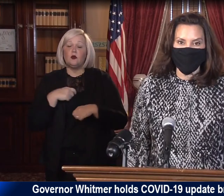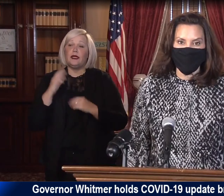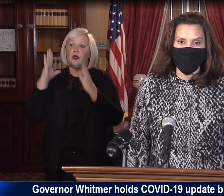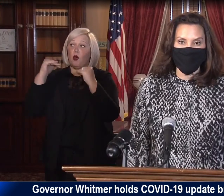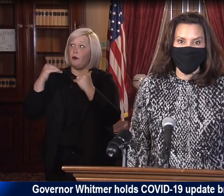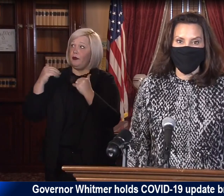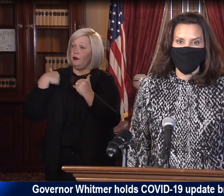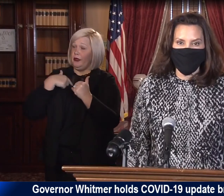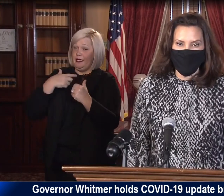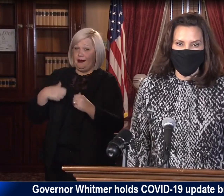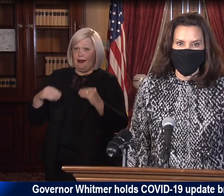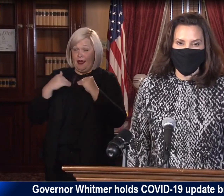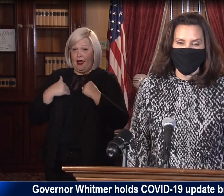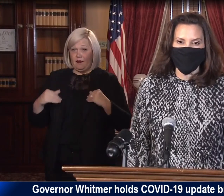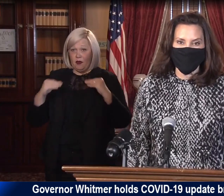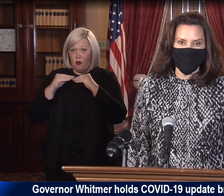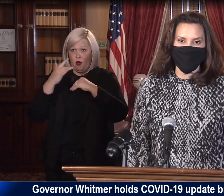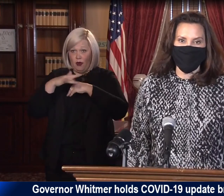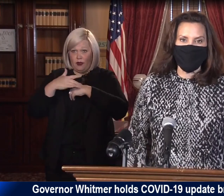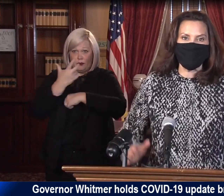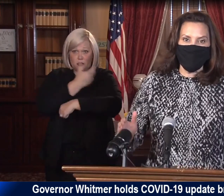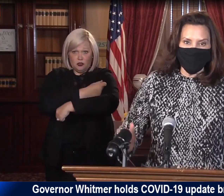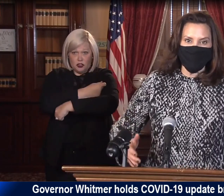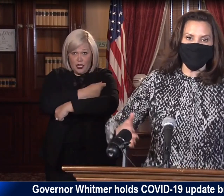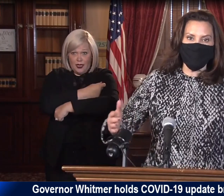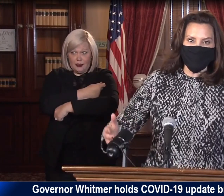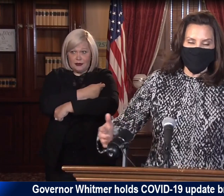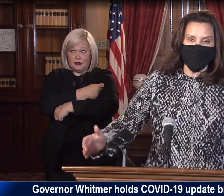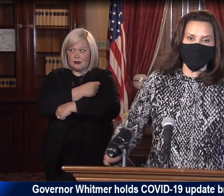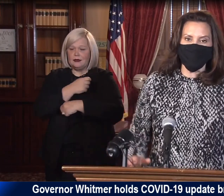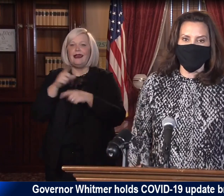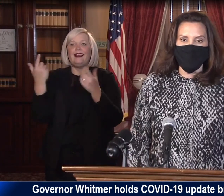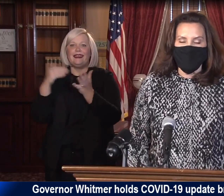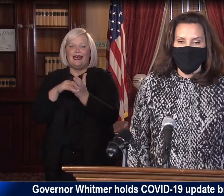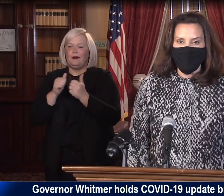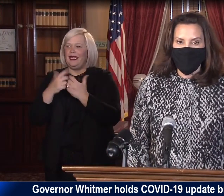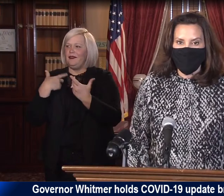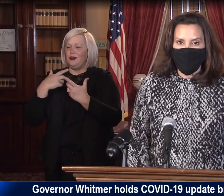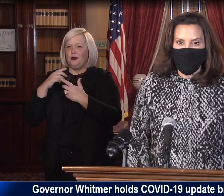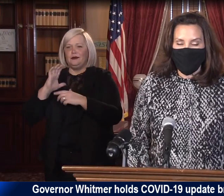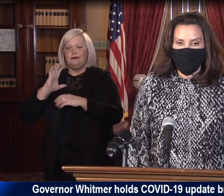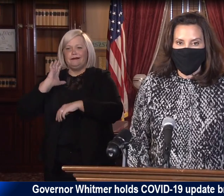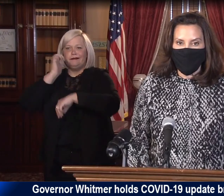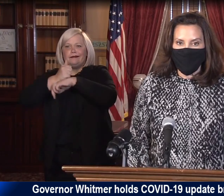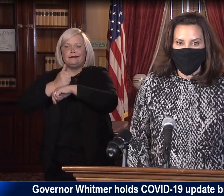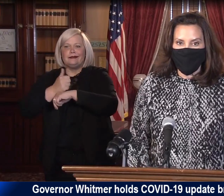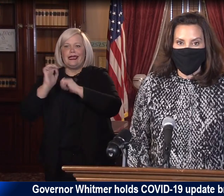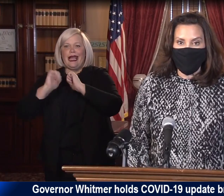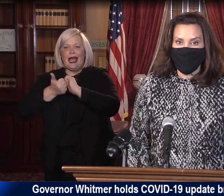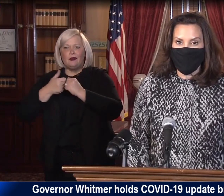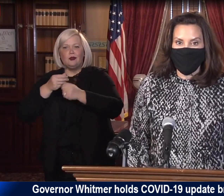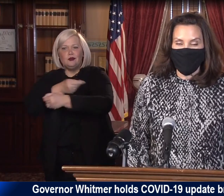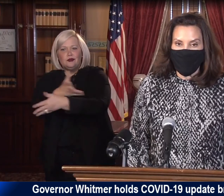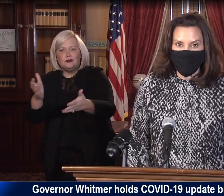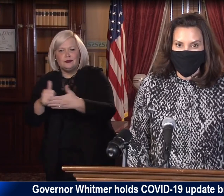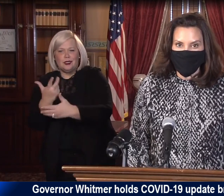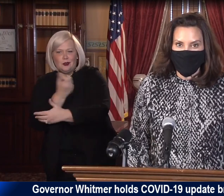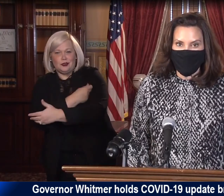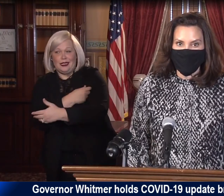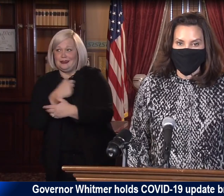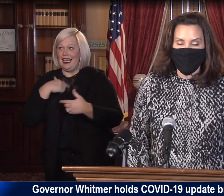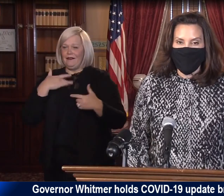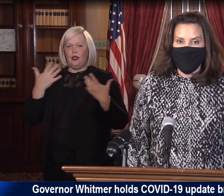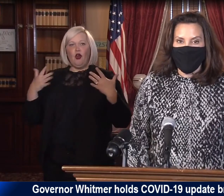up and as we move even quicker, the systems are being built as we do this. It's really, I think we've made